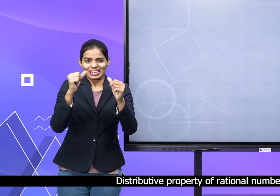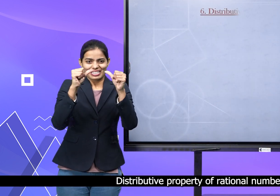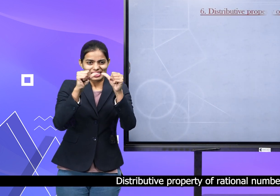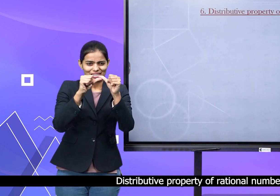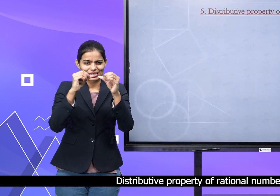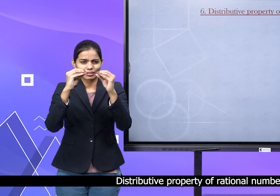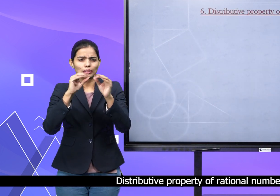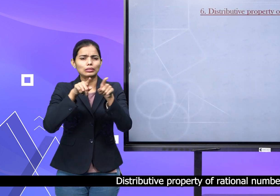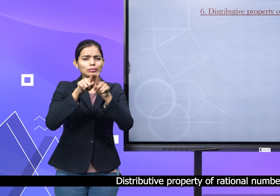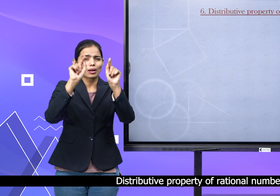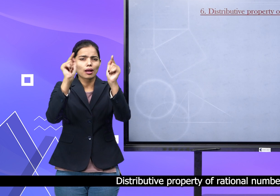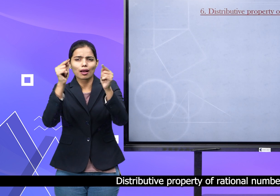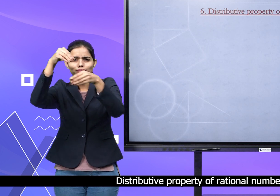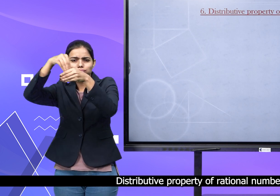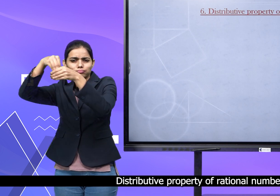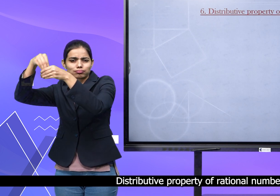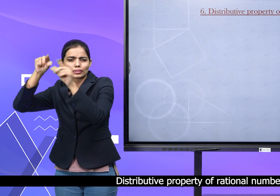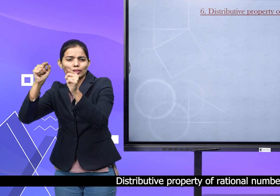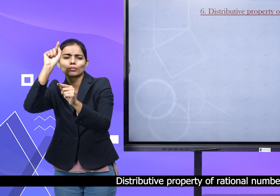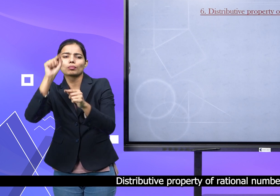Distributive property of rational numbers.